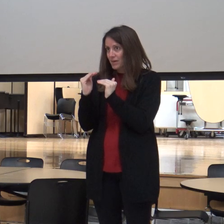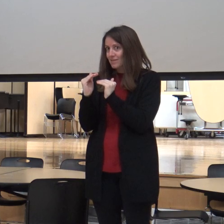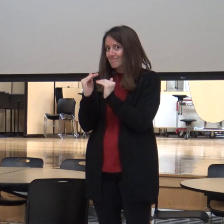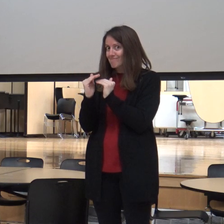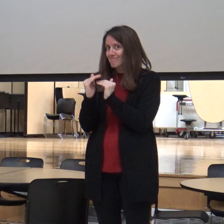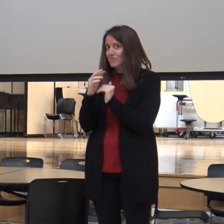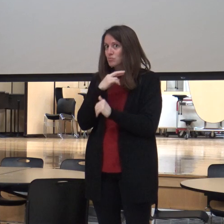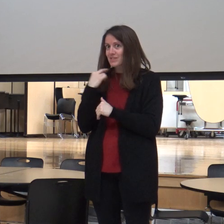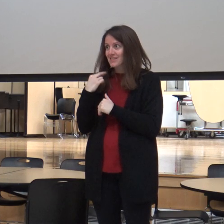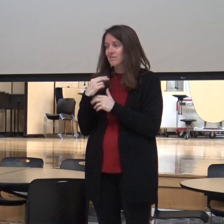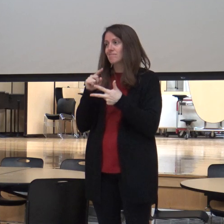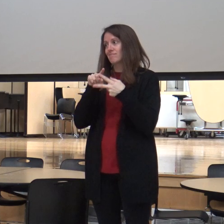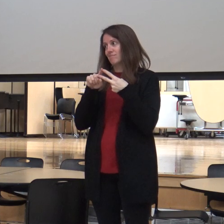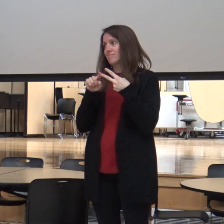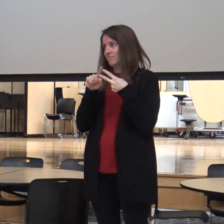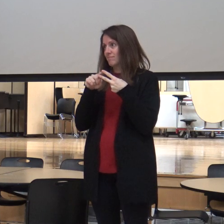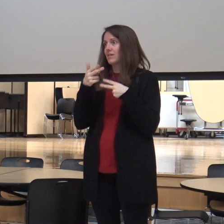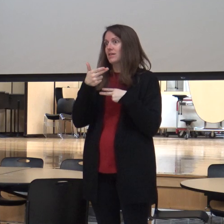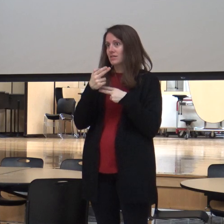things.